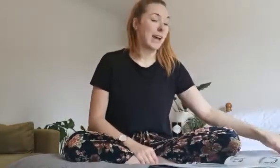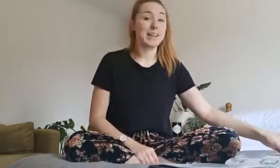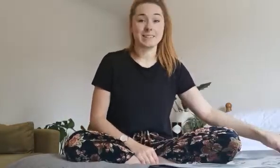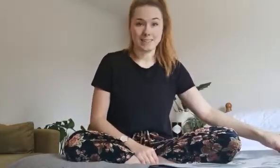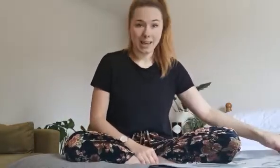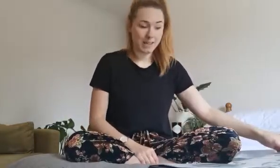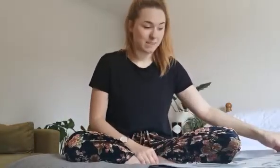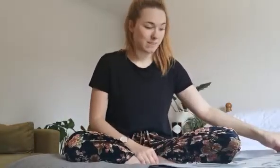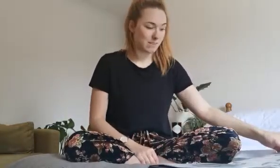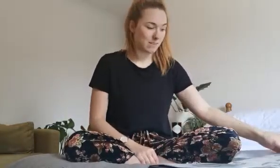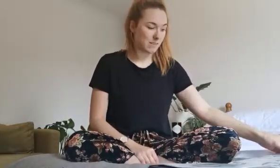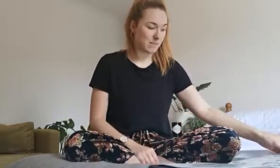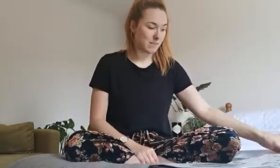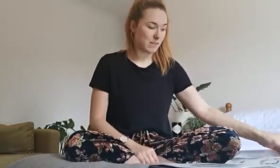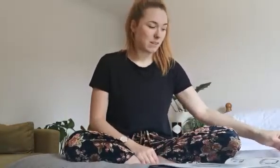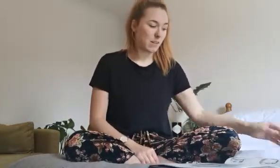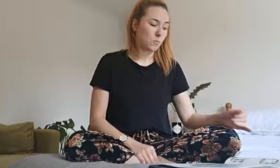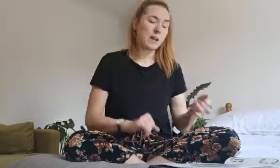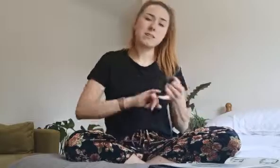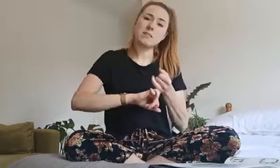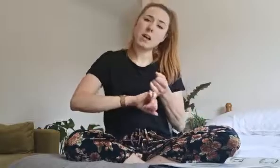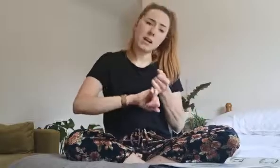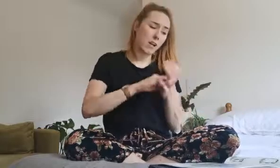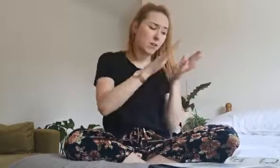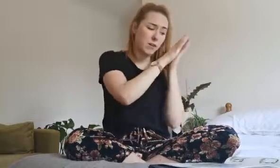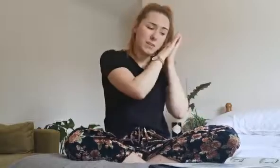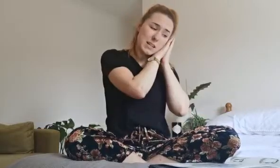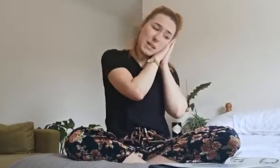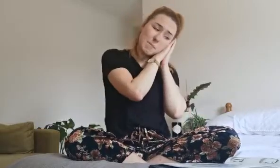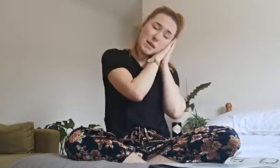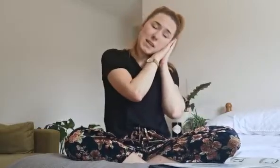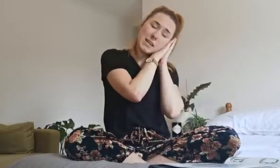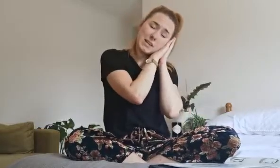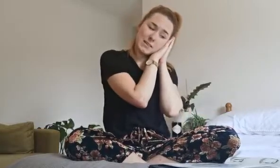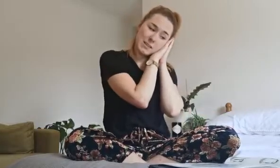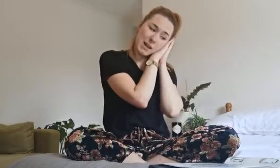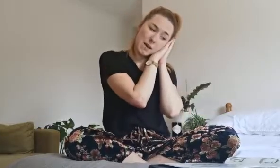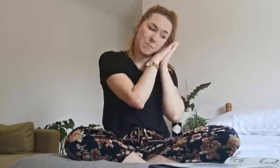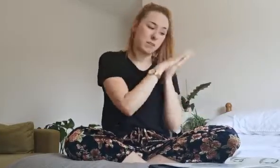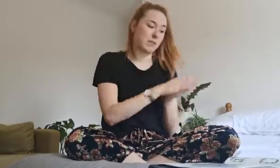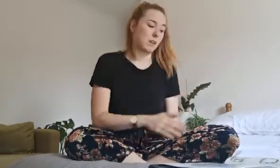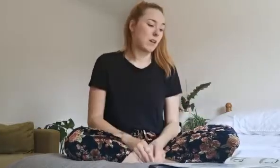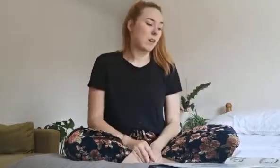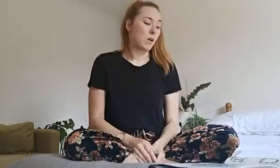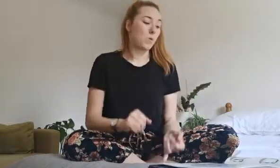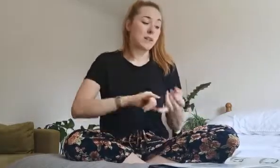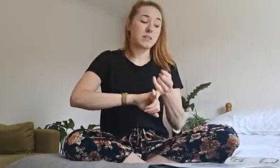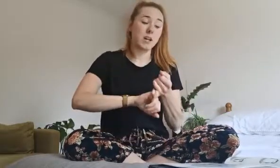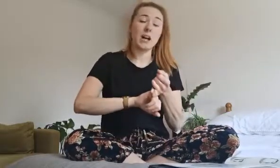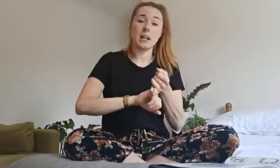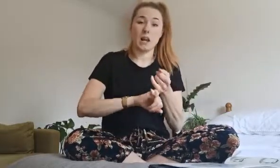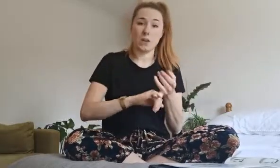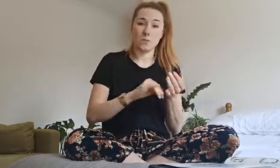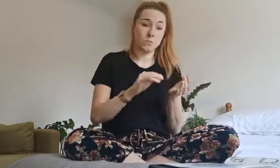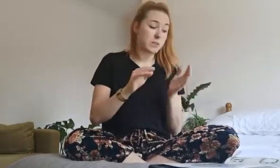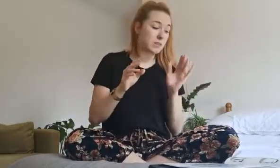and sat. When Silo got sleepy, he slept. When Silo was